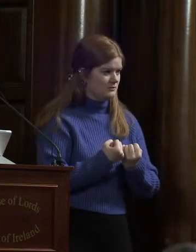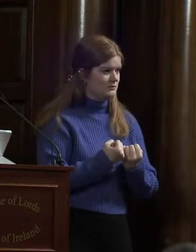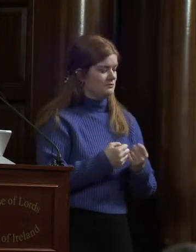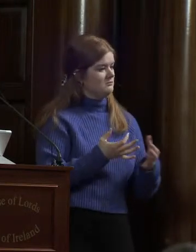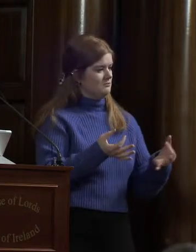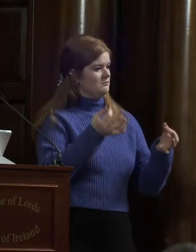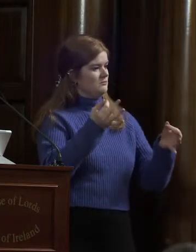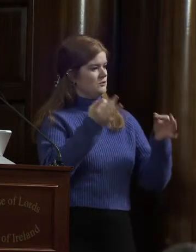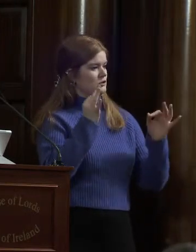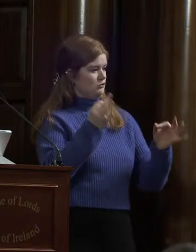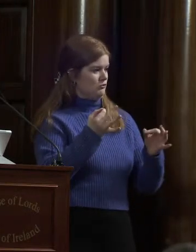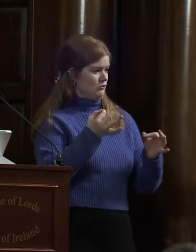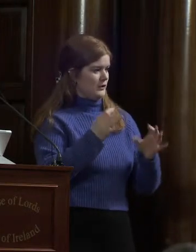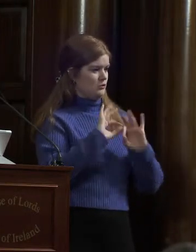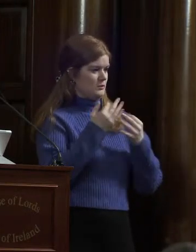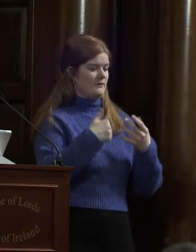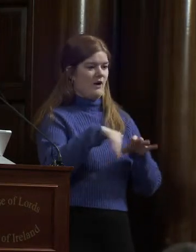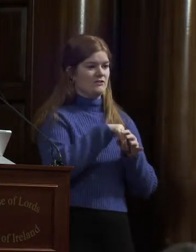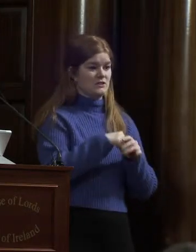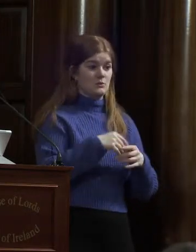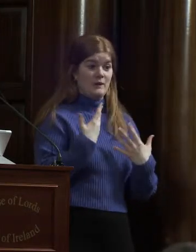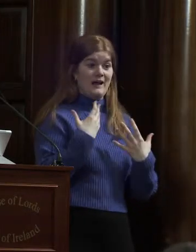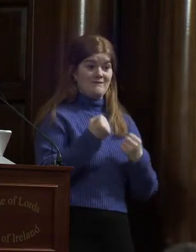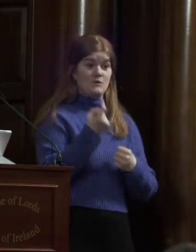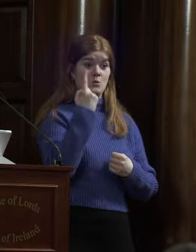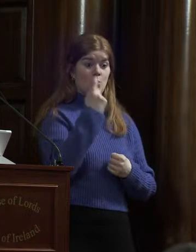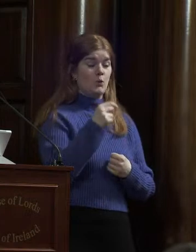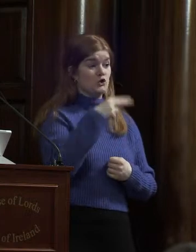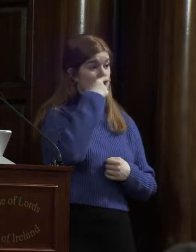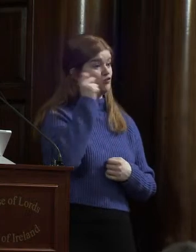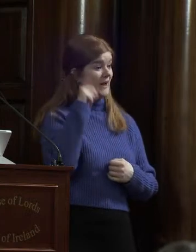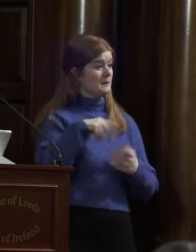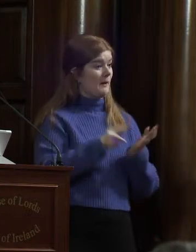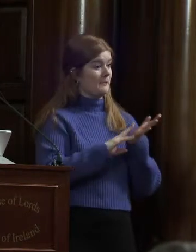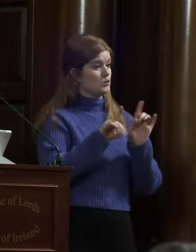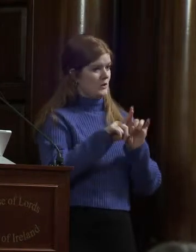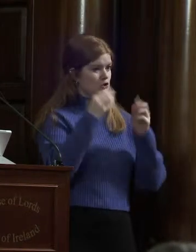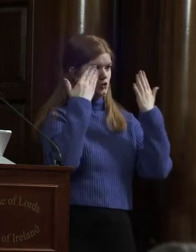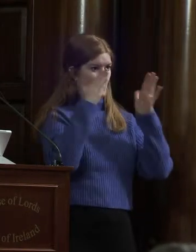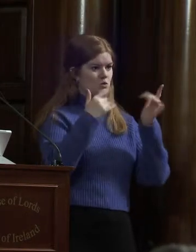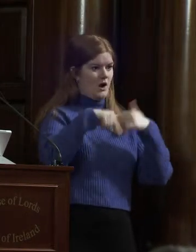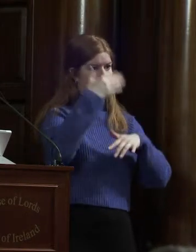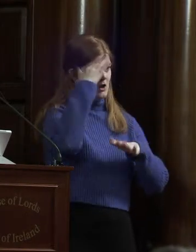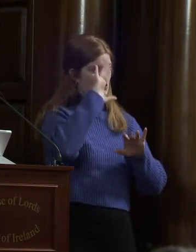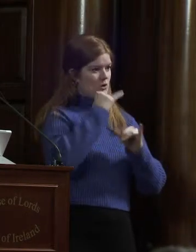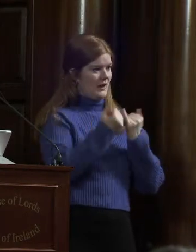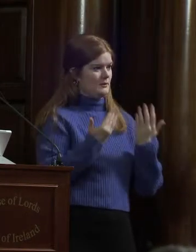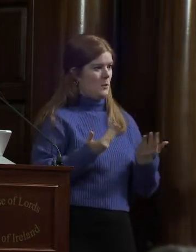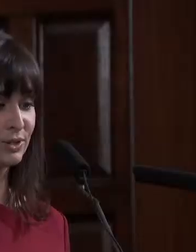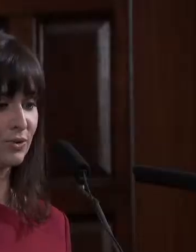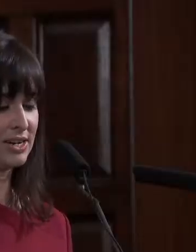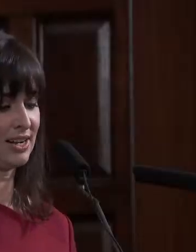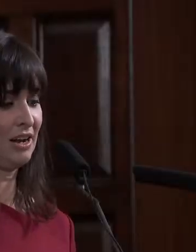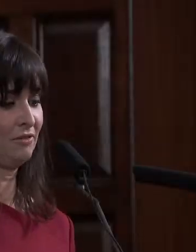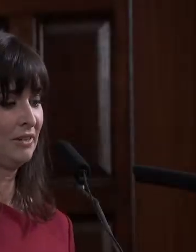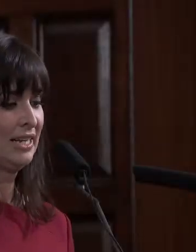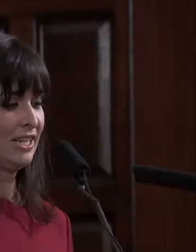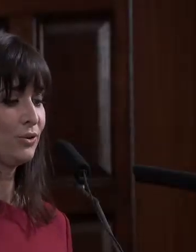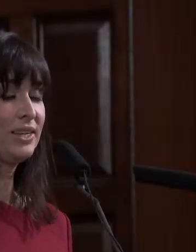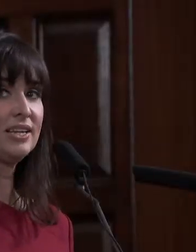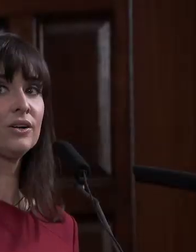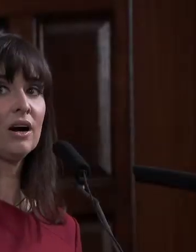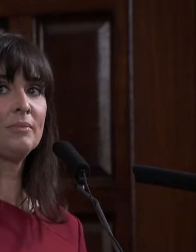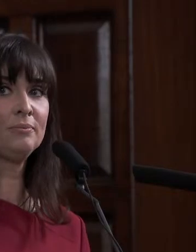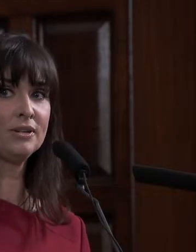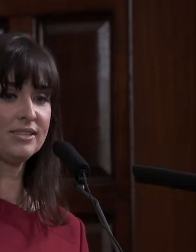great room to be part of. We even had one Ukrainian member, which I think is reflective of what Ireland looks like now, which is great to have.